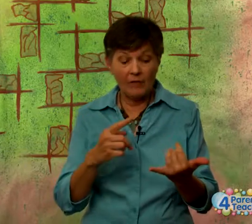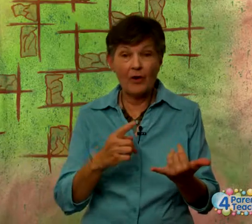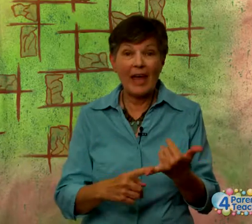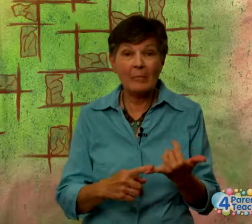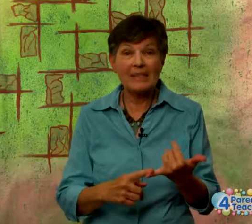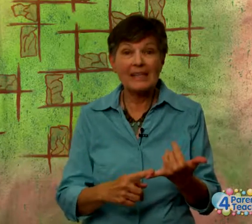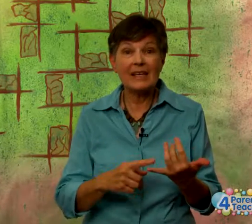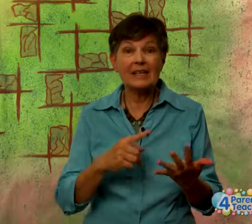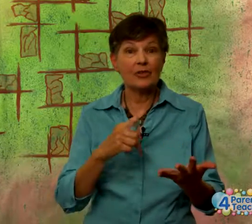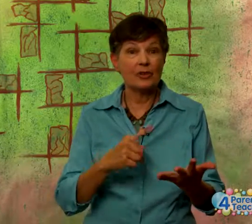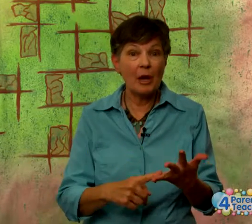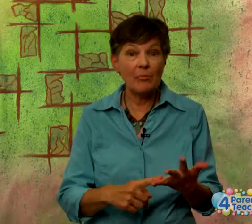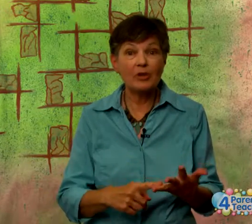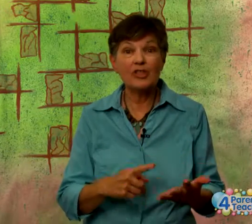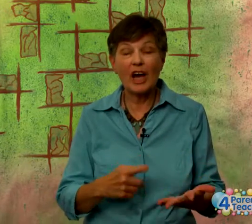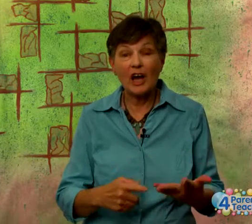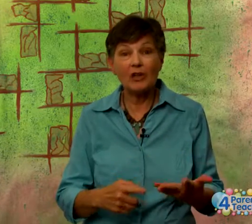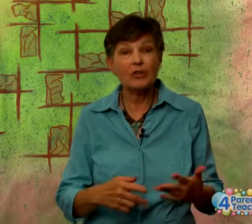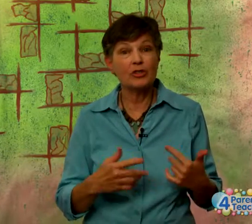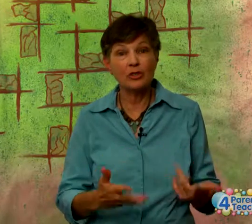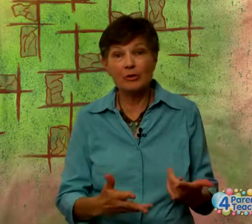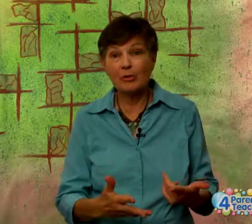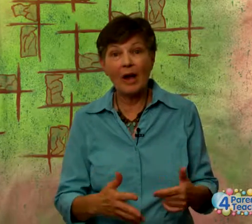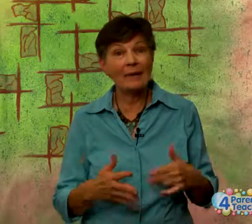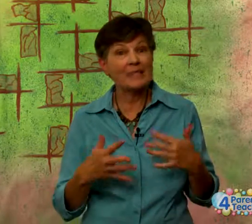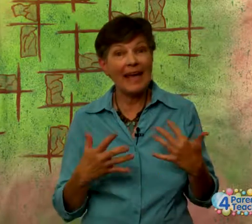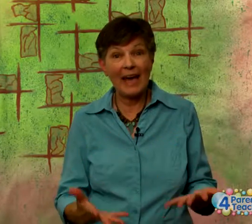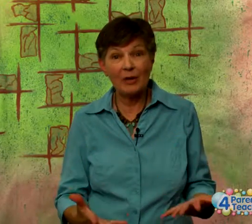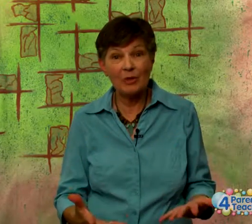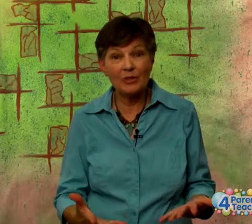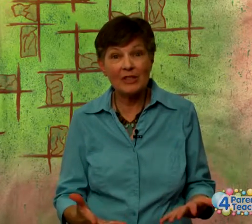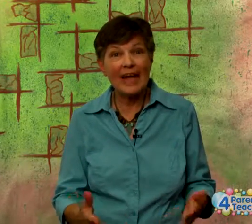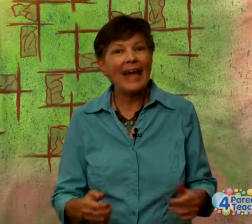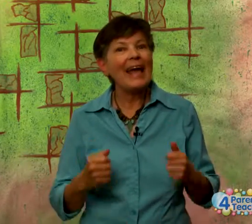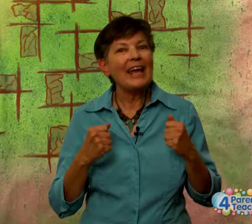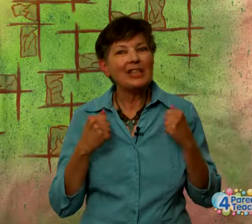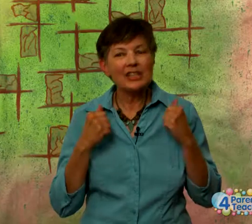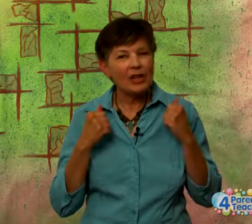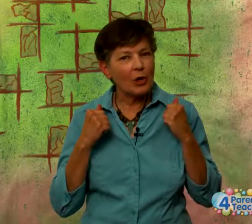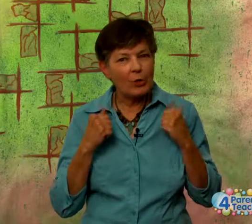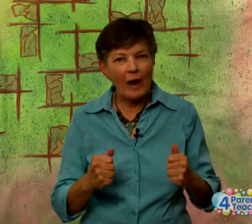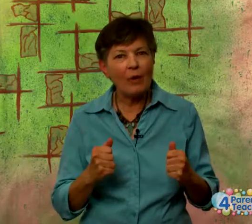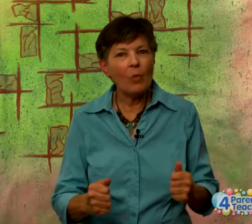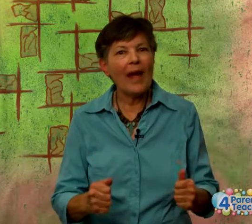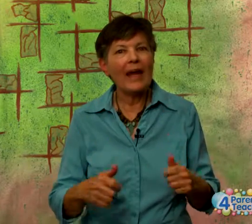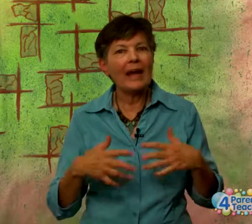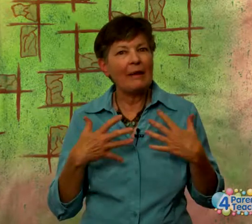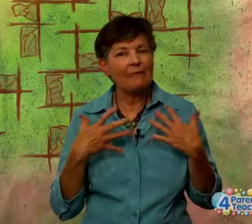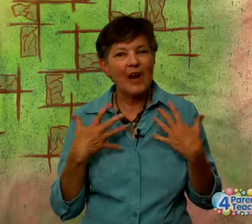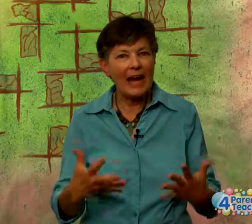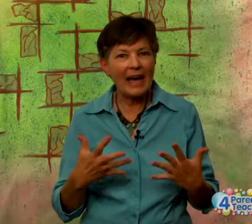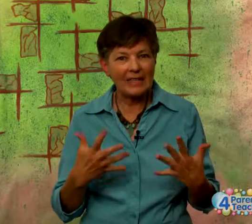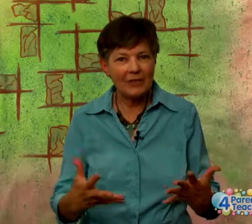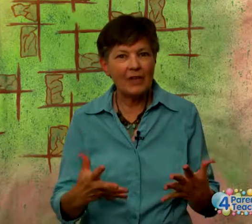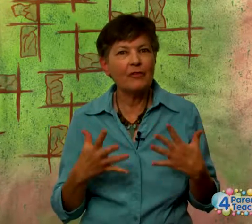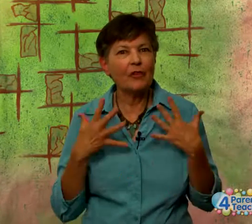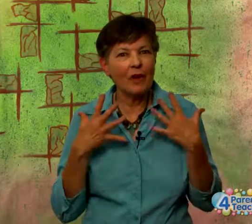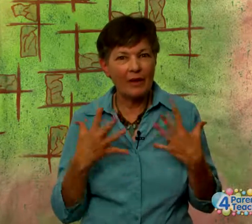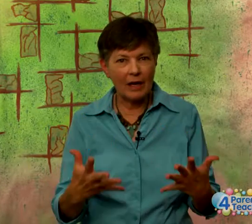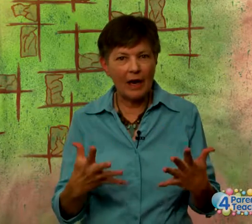their ABCs, their numbers, colors, nursery rhymes, animals. It's just a great way and a fun activity for